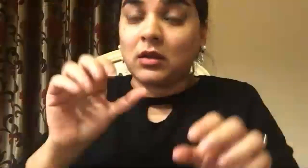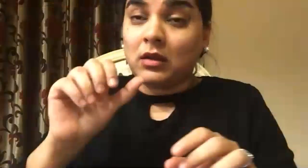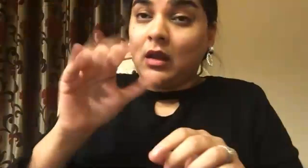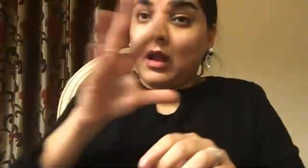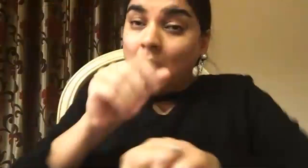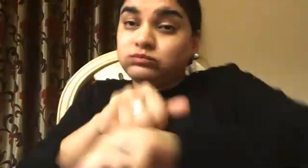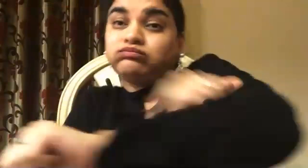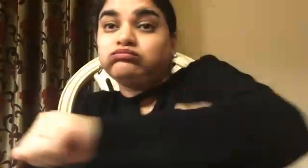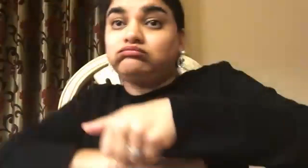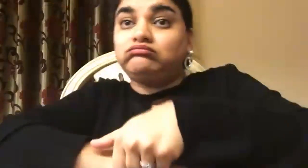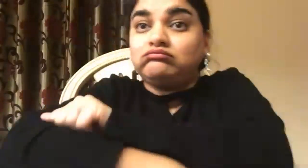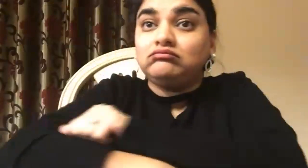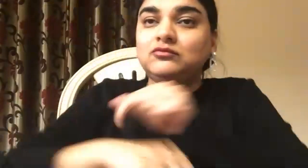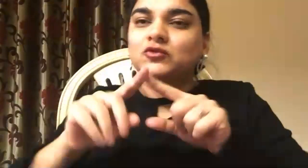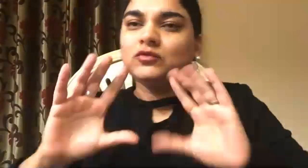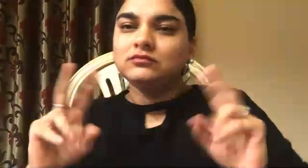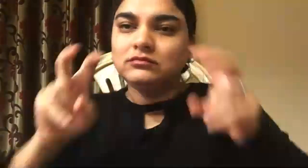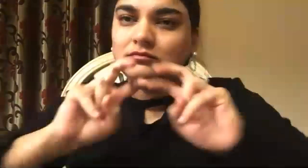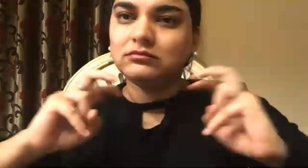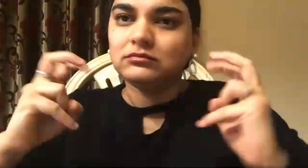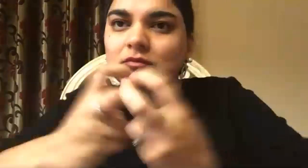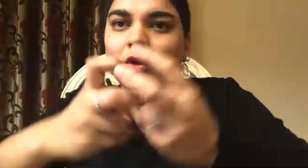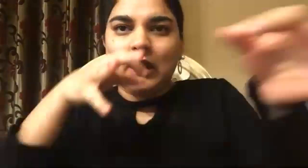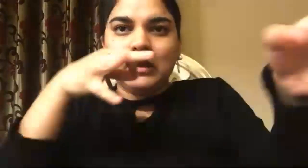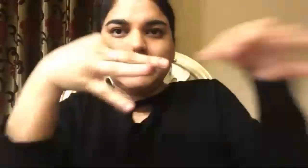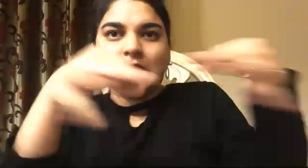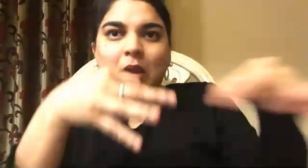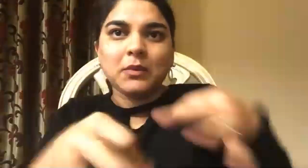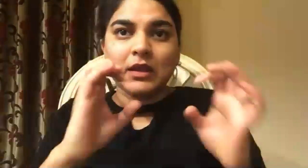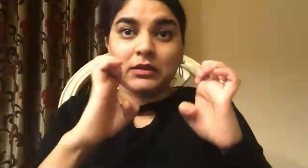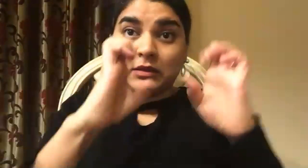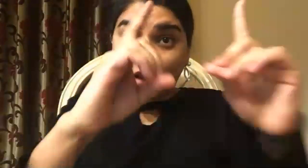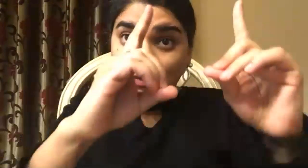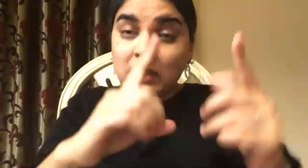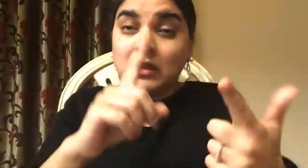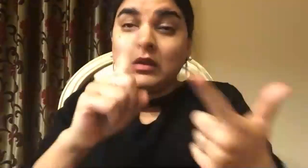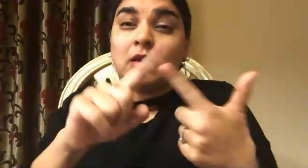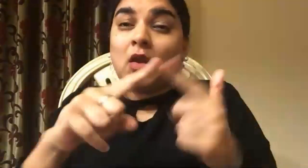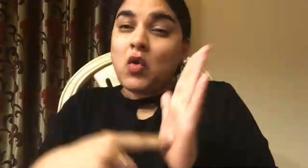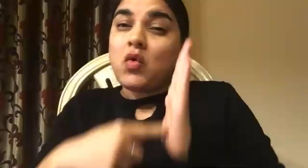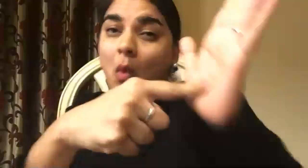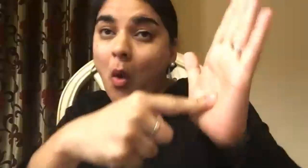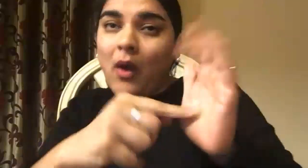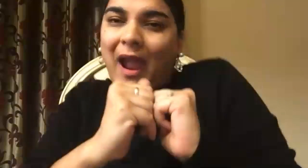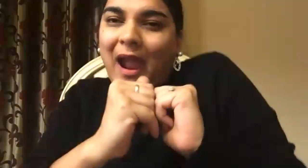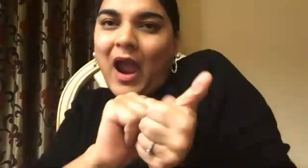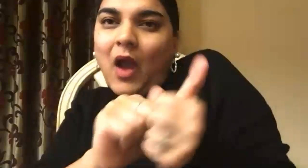we need some motivation. We need to get the work done. We need to, you know, get together and talk about education